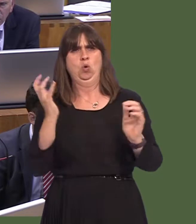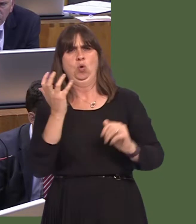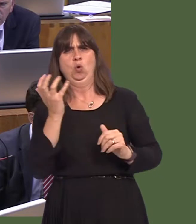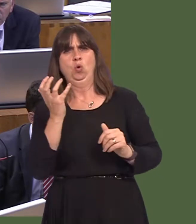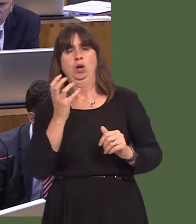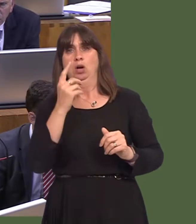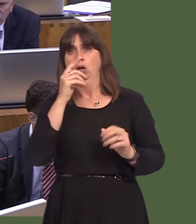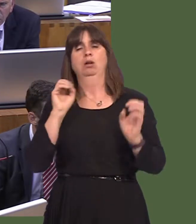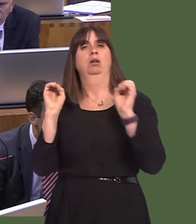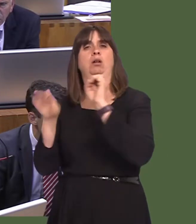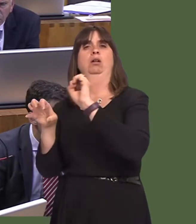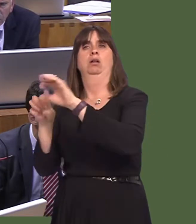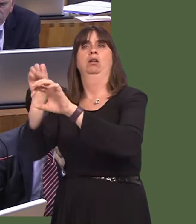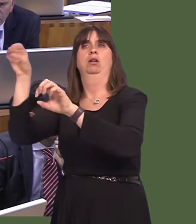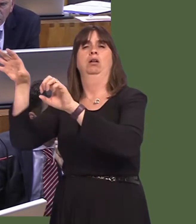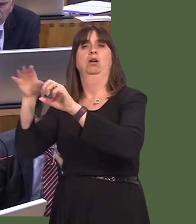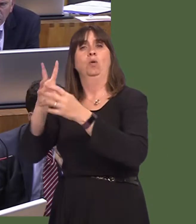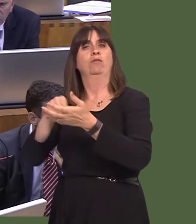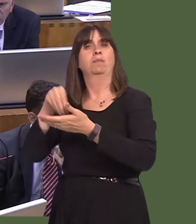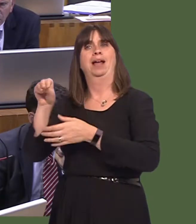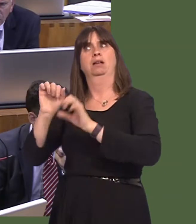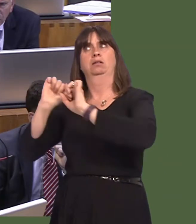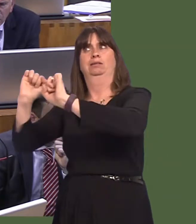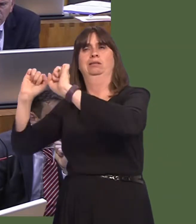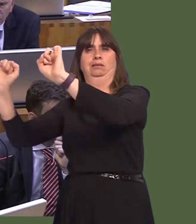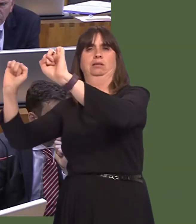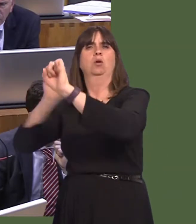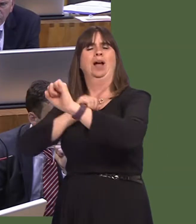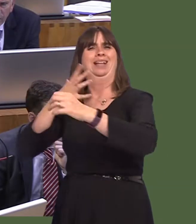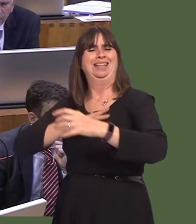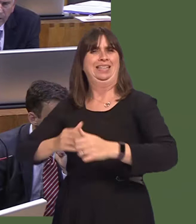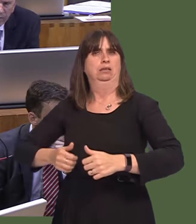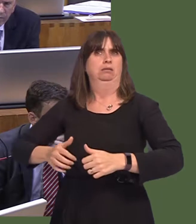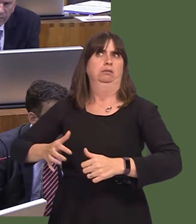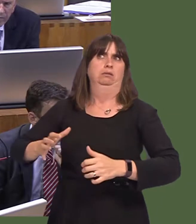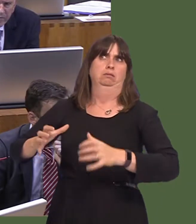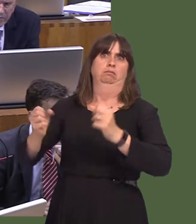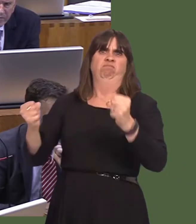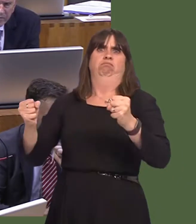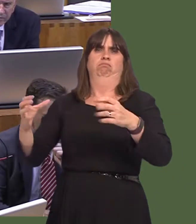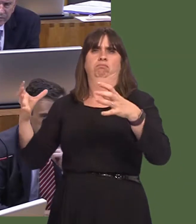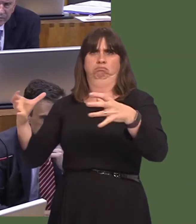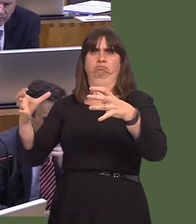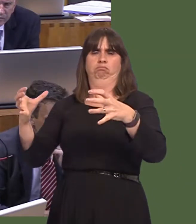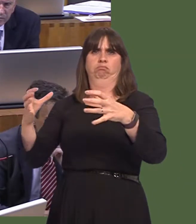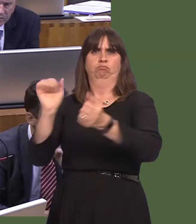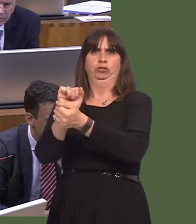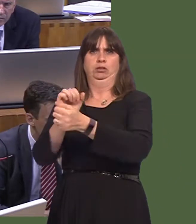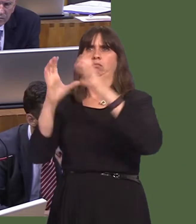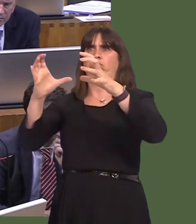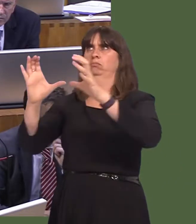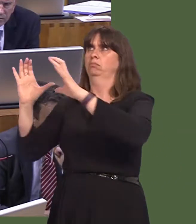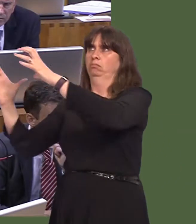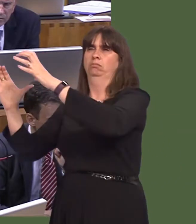around the whole of the UK, rather than us doing it in Wales. We have to pay for those prison spaces, but the number of offenders in that category is actually quite